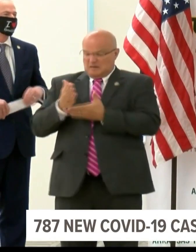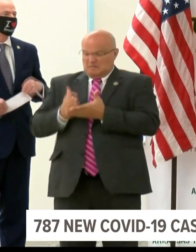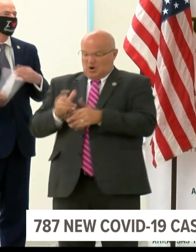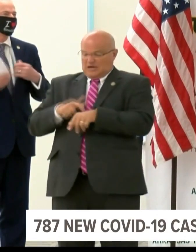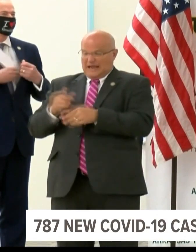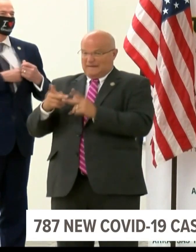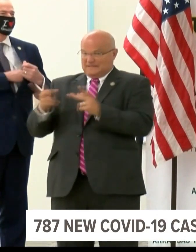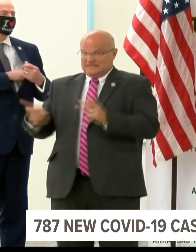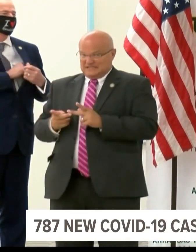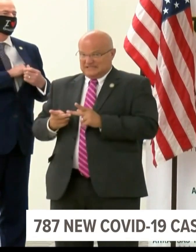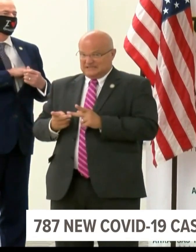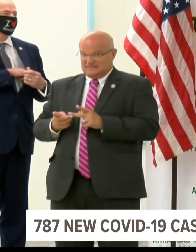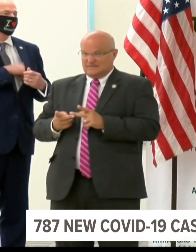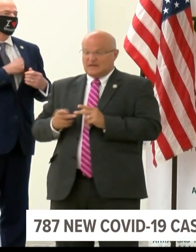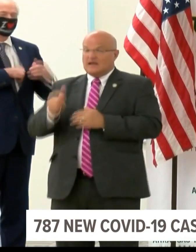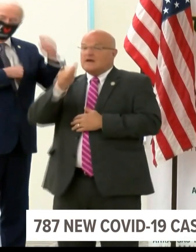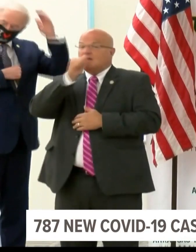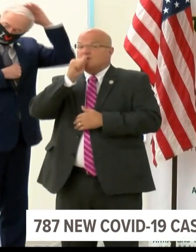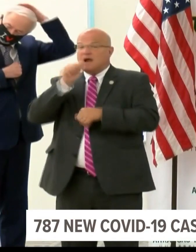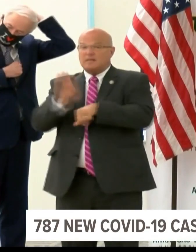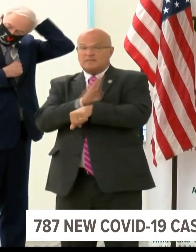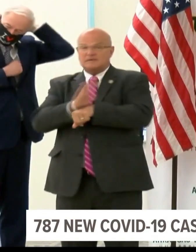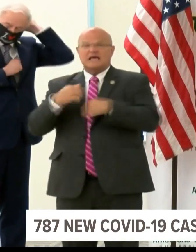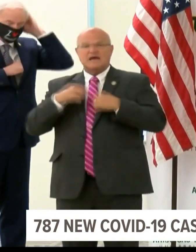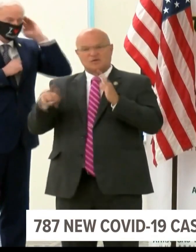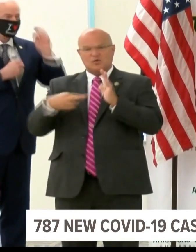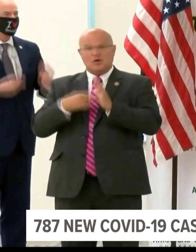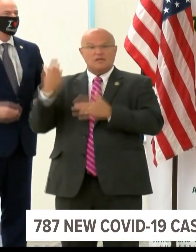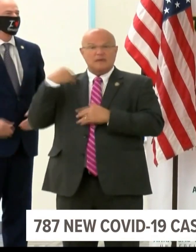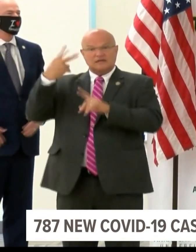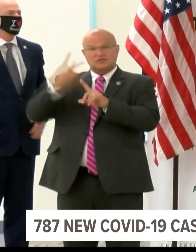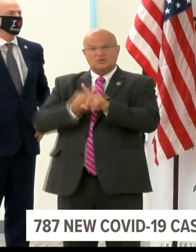position, and in the private sector, I have another role, and for the last